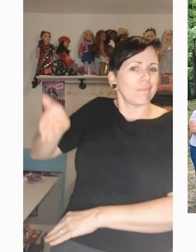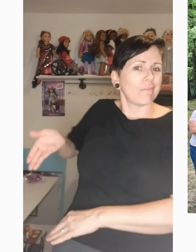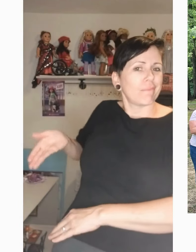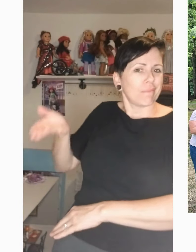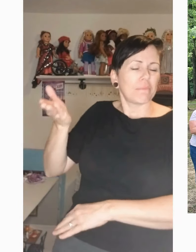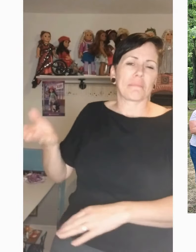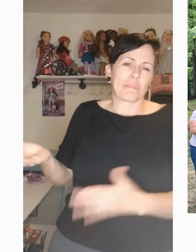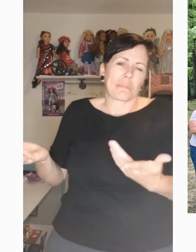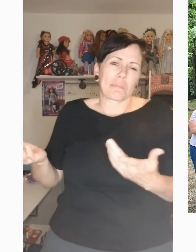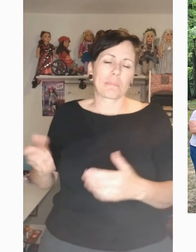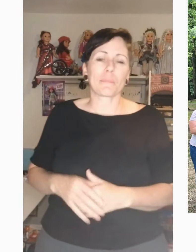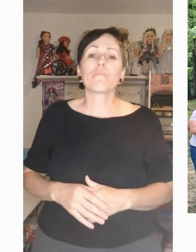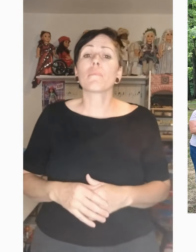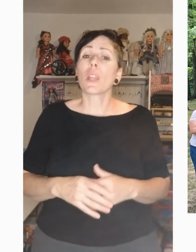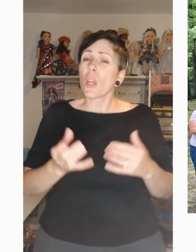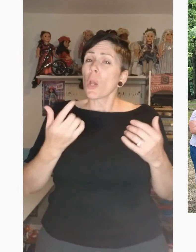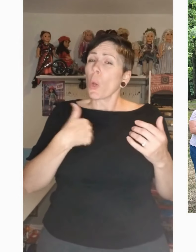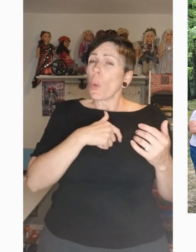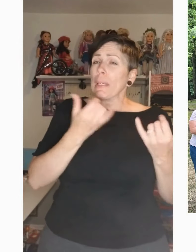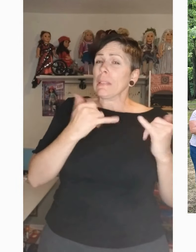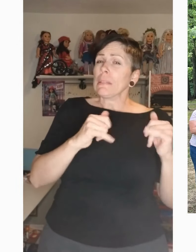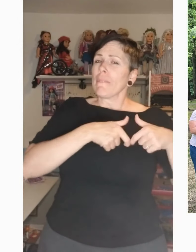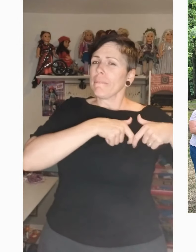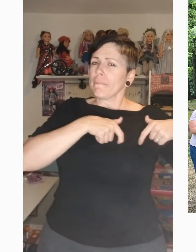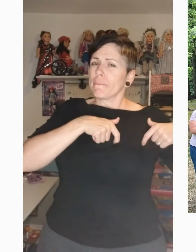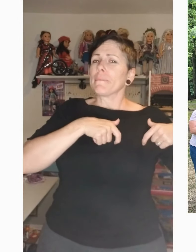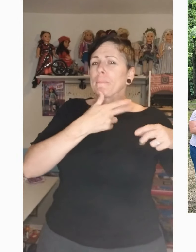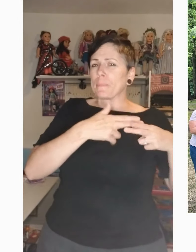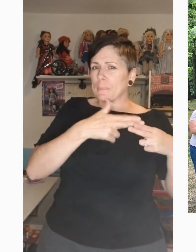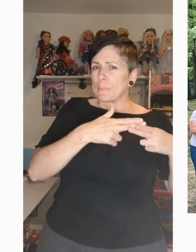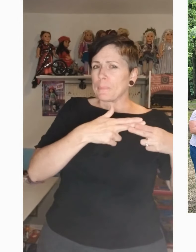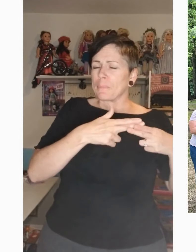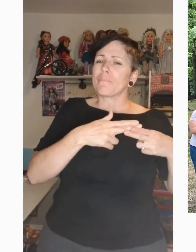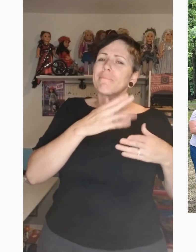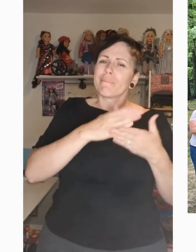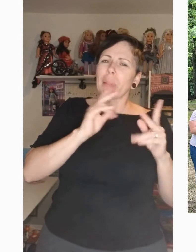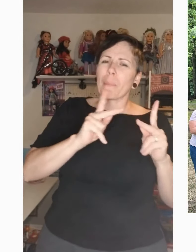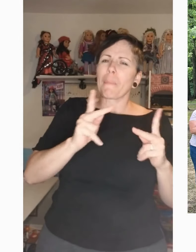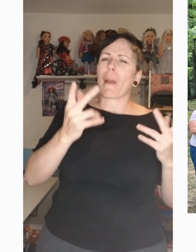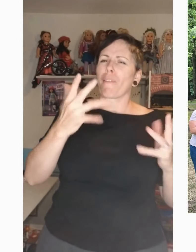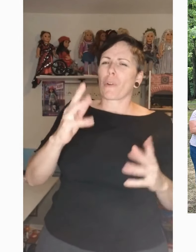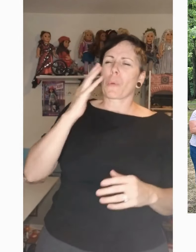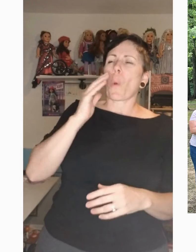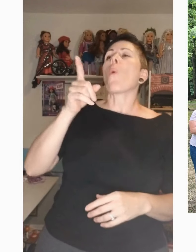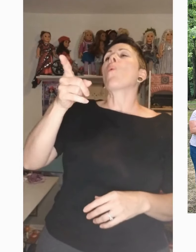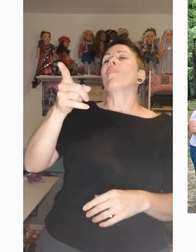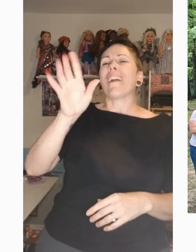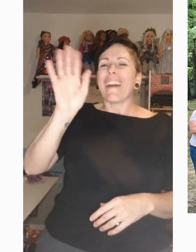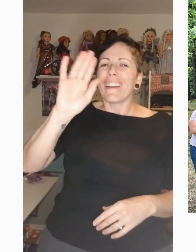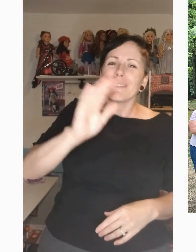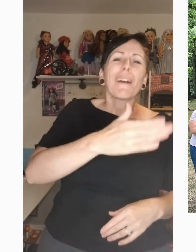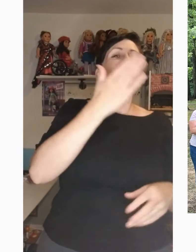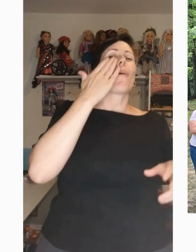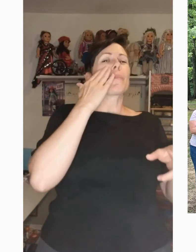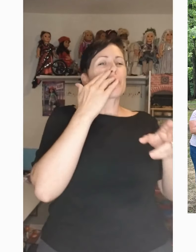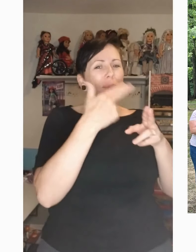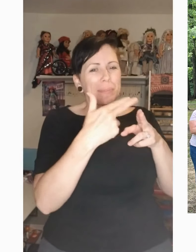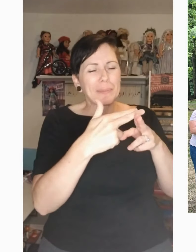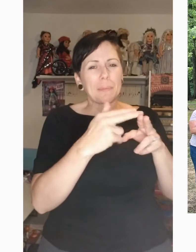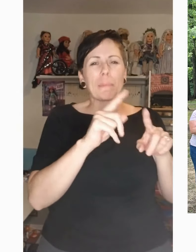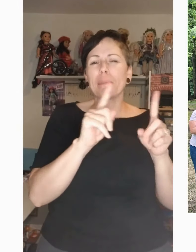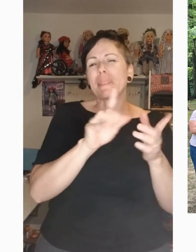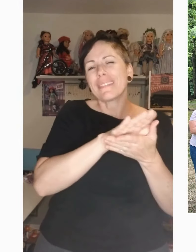And we still do name tags, even though we're getting to the point. It seems like some people are kind of repeat participants, but I